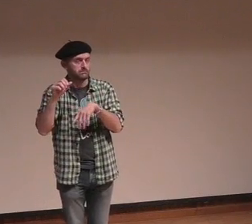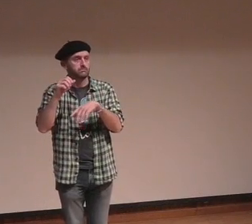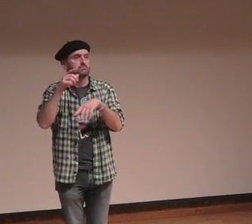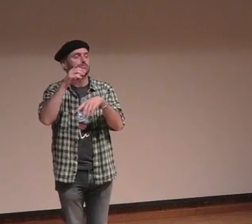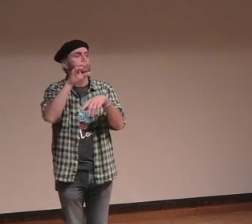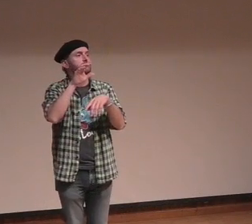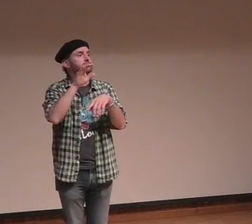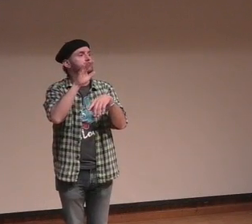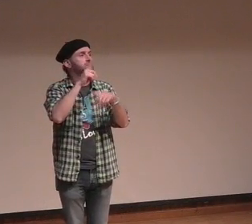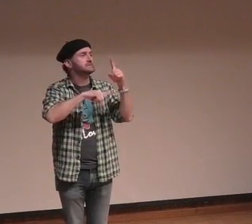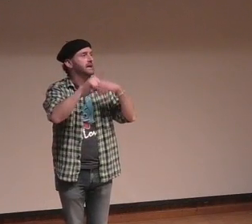sign fluently,